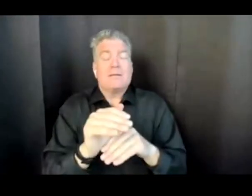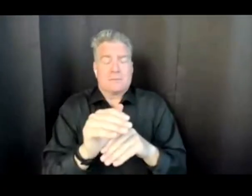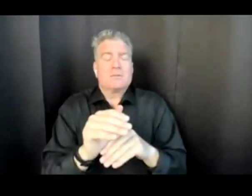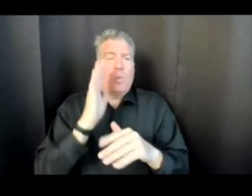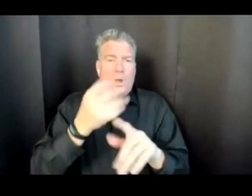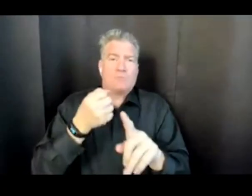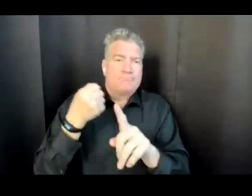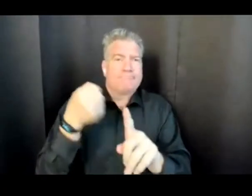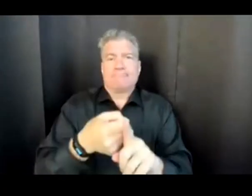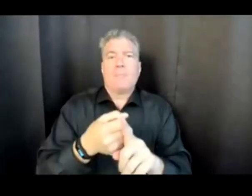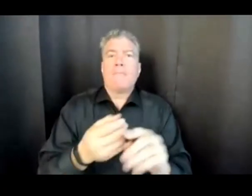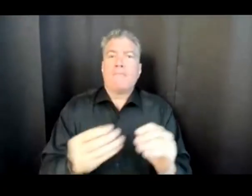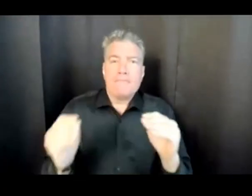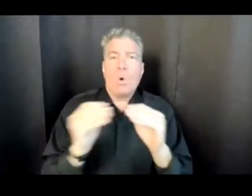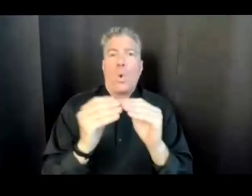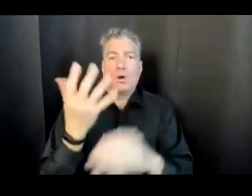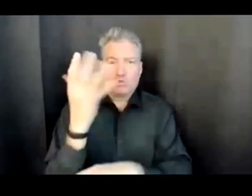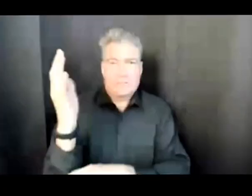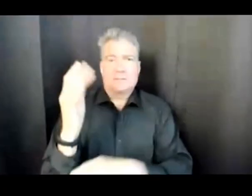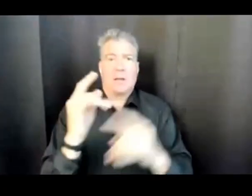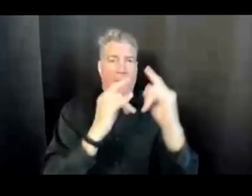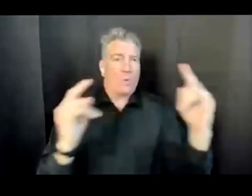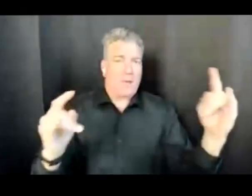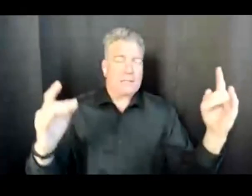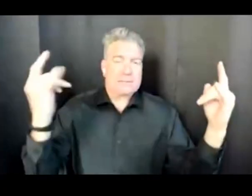trees. Let's take one more.